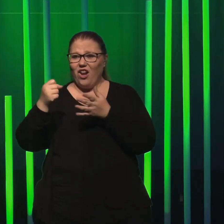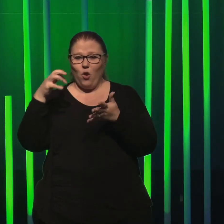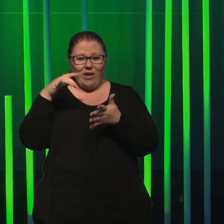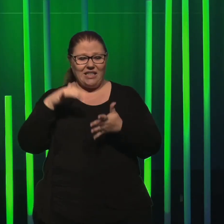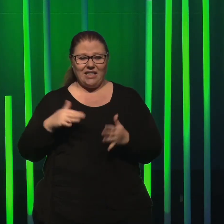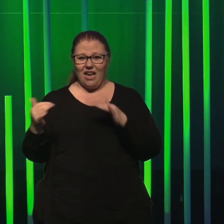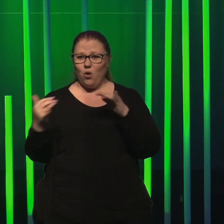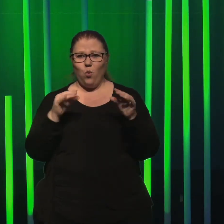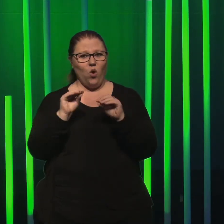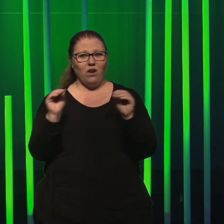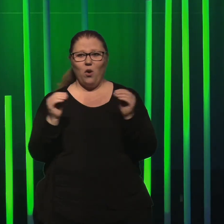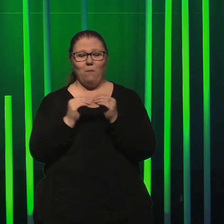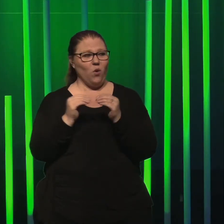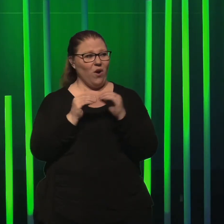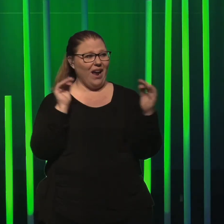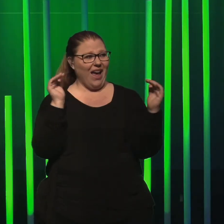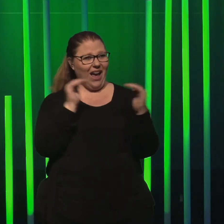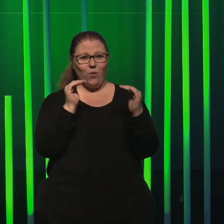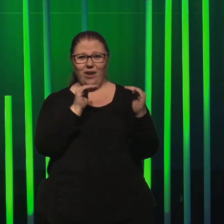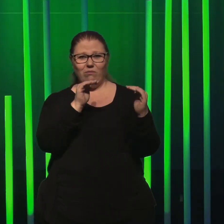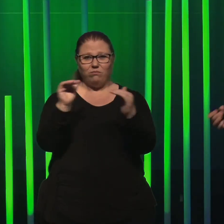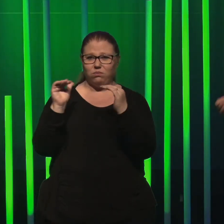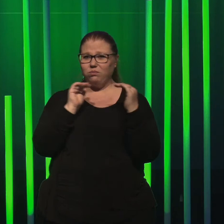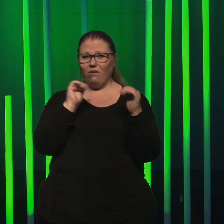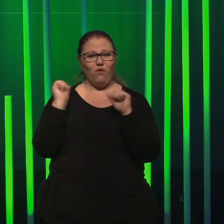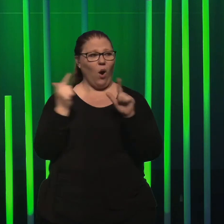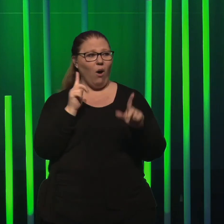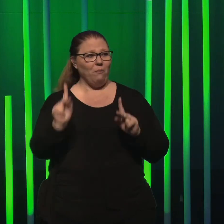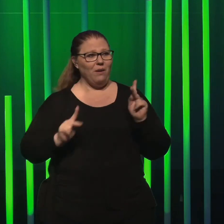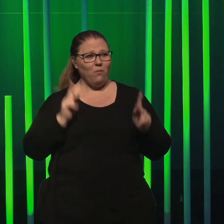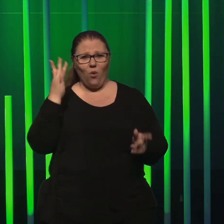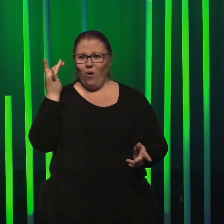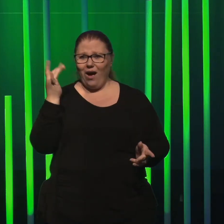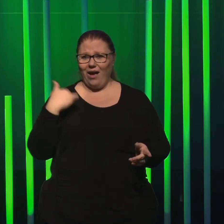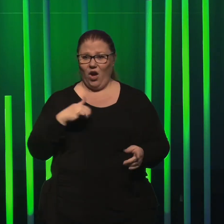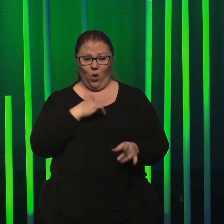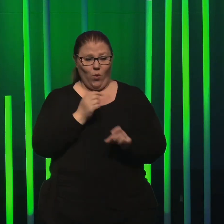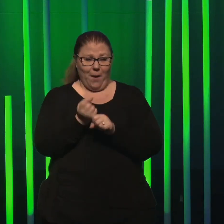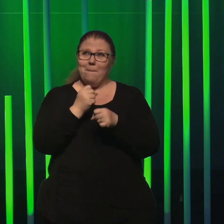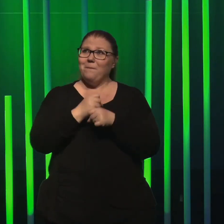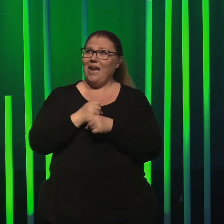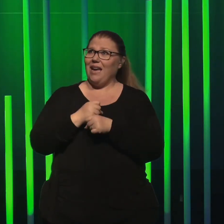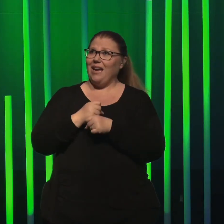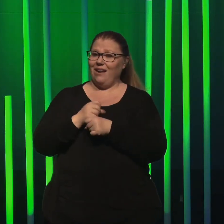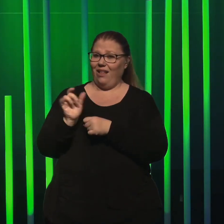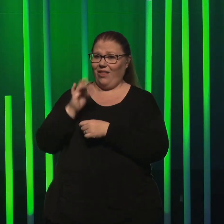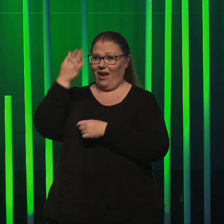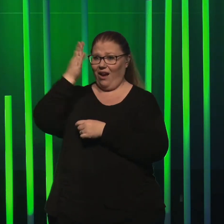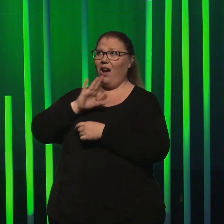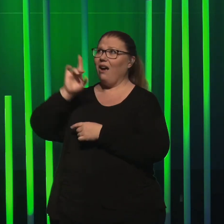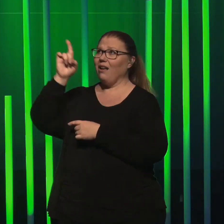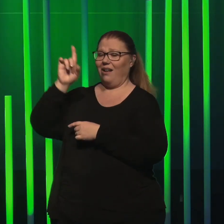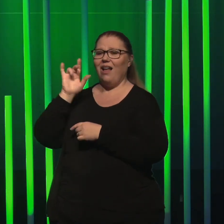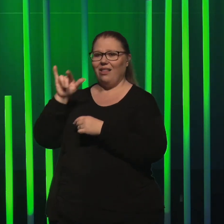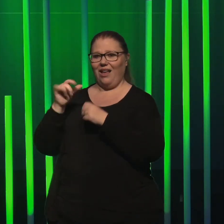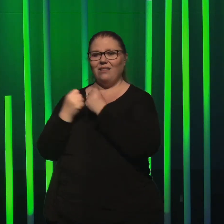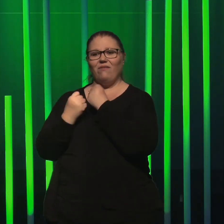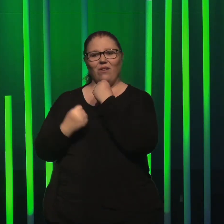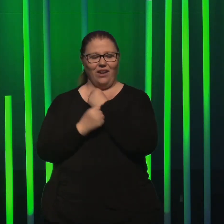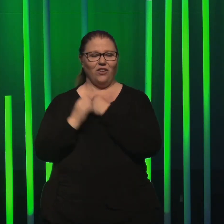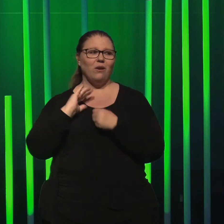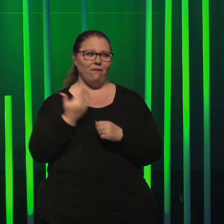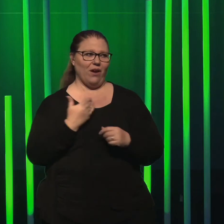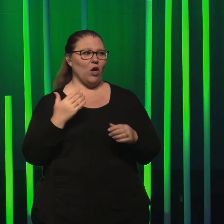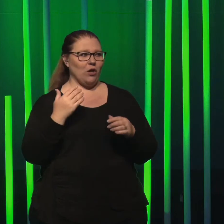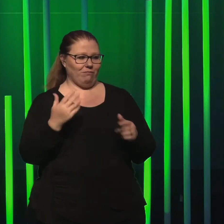where equity and equality for all people, simply because we're made in the image of God, is the cornerstone of our